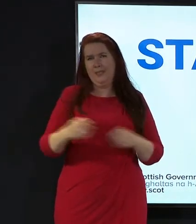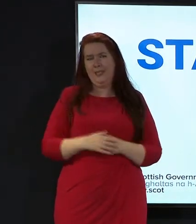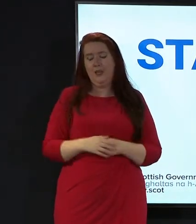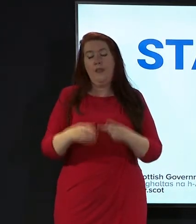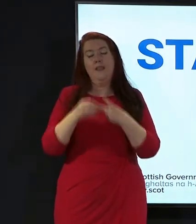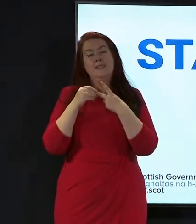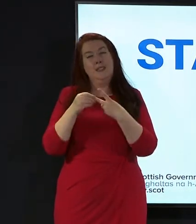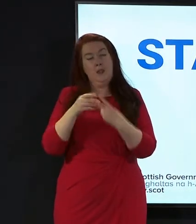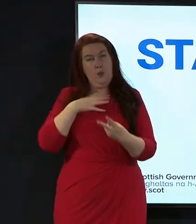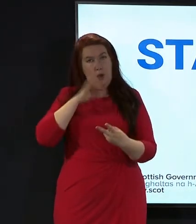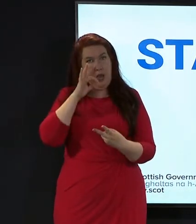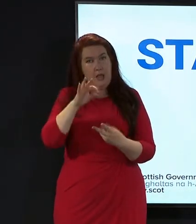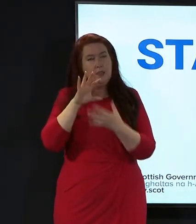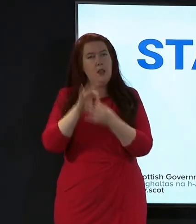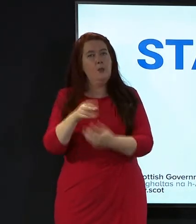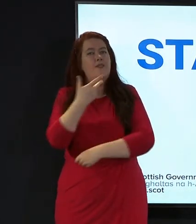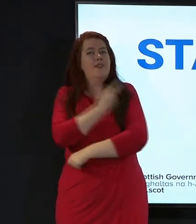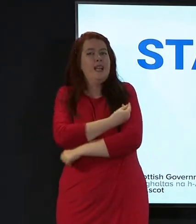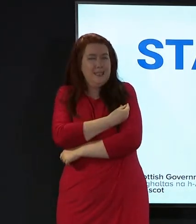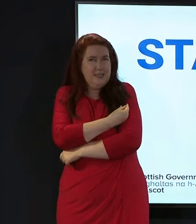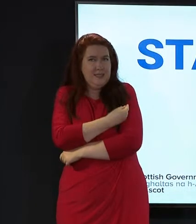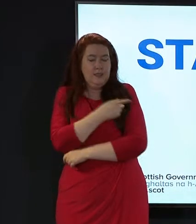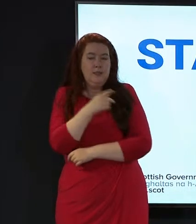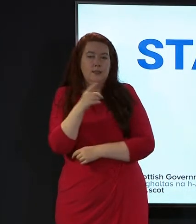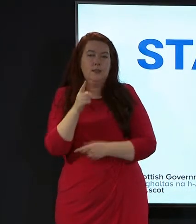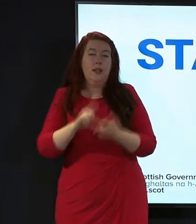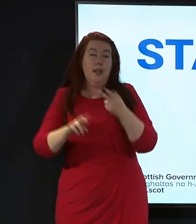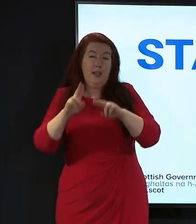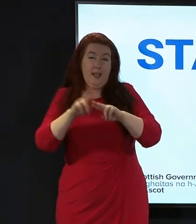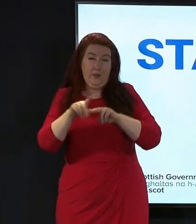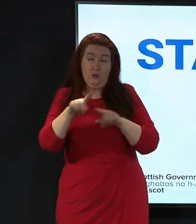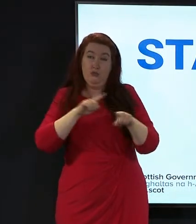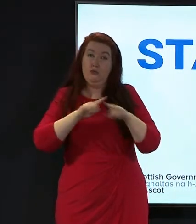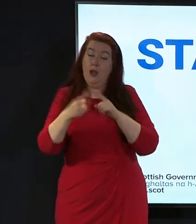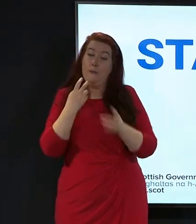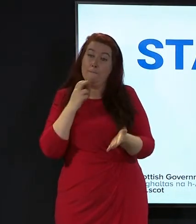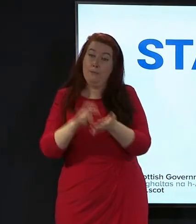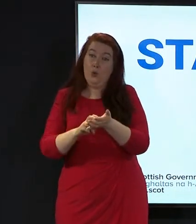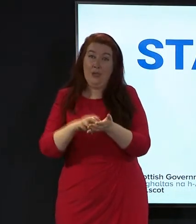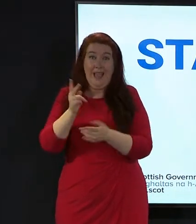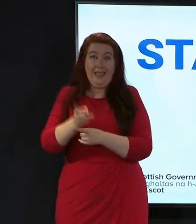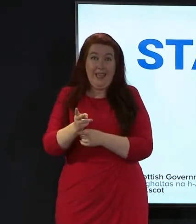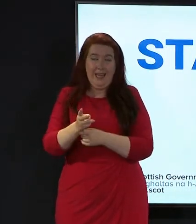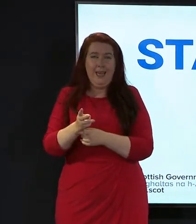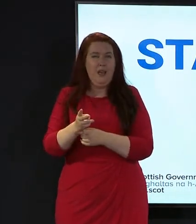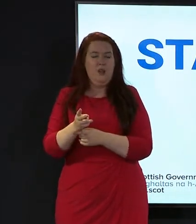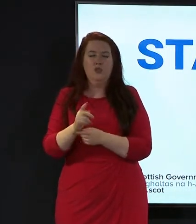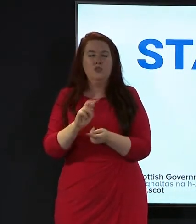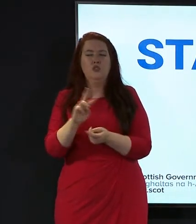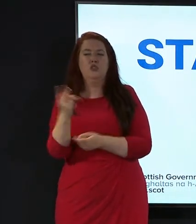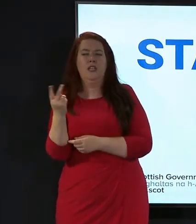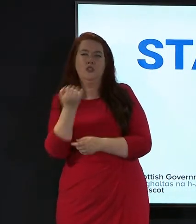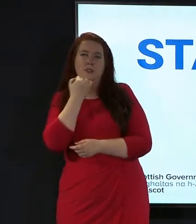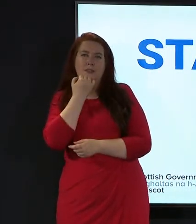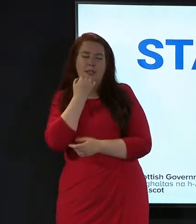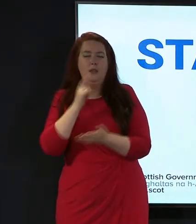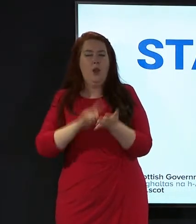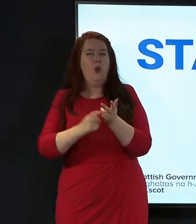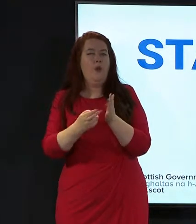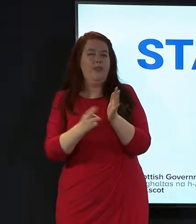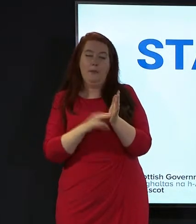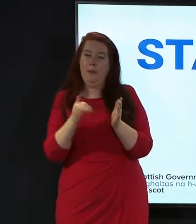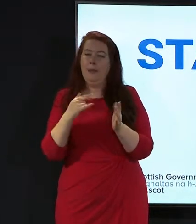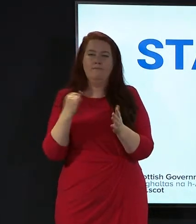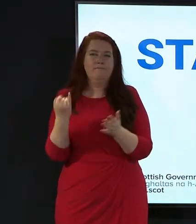thing I just wanted to ask about was vaccinations. If you try and rearrange your COVID vaccine in the Lothians today because you can't